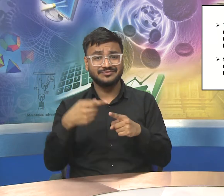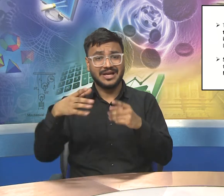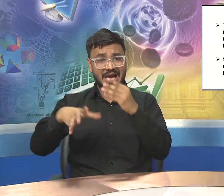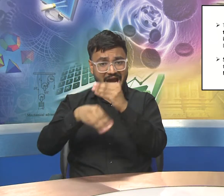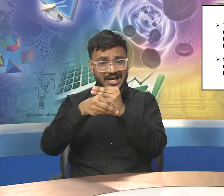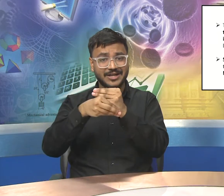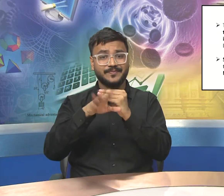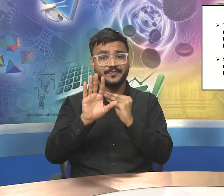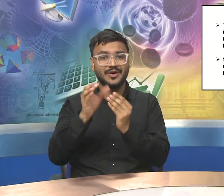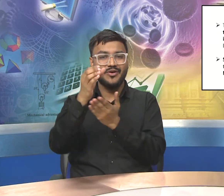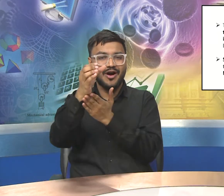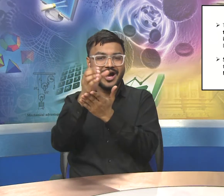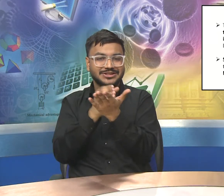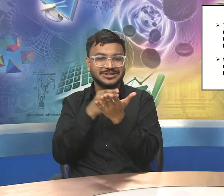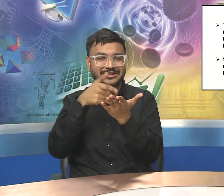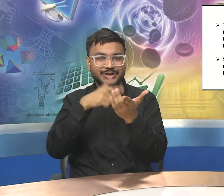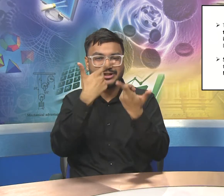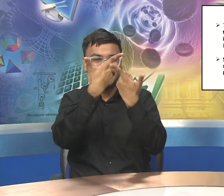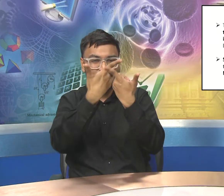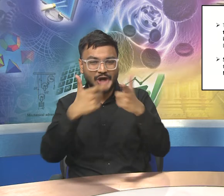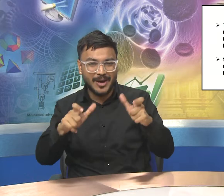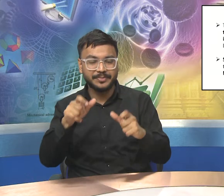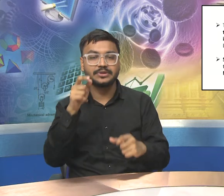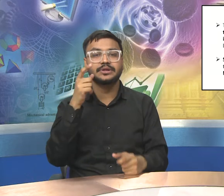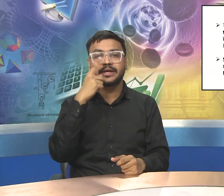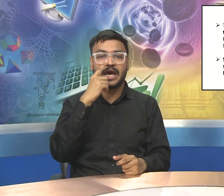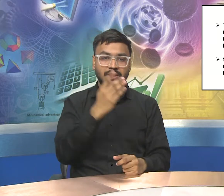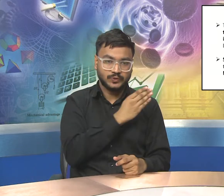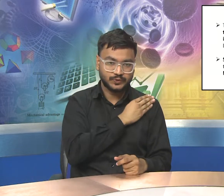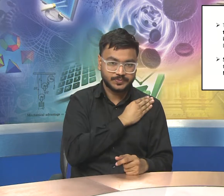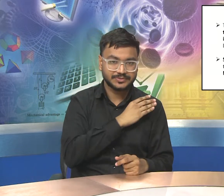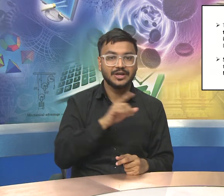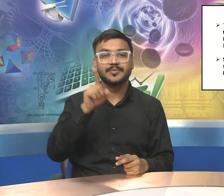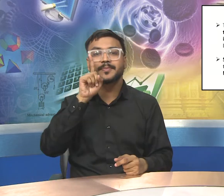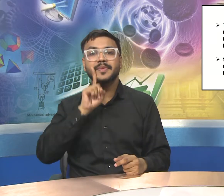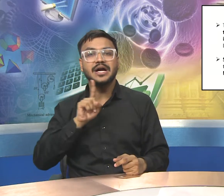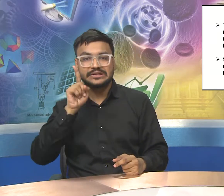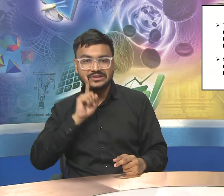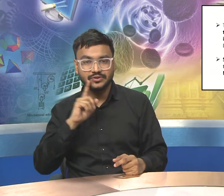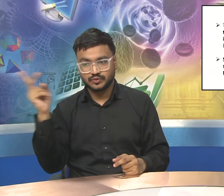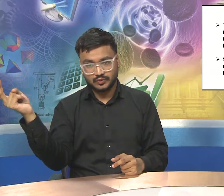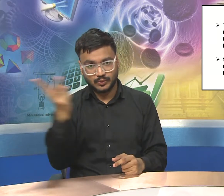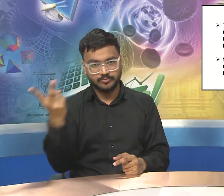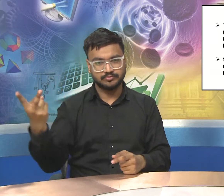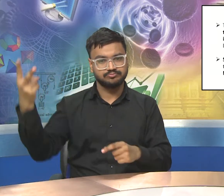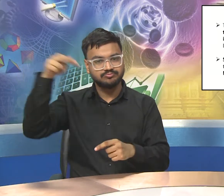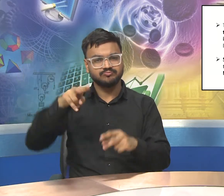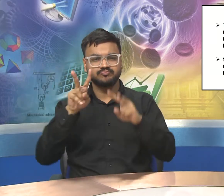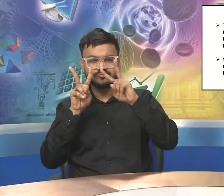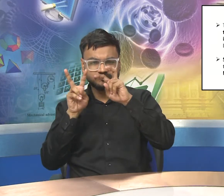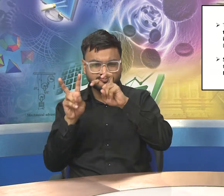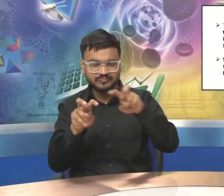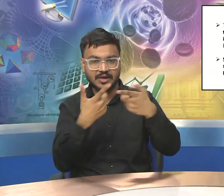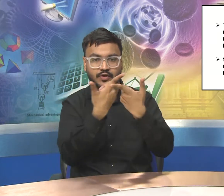Linguistics, Ulrich Zishan and Madan Vashisht were the consultants of them.